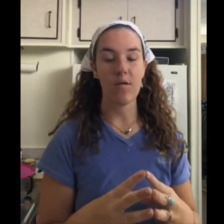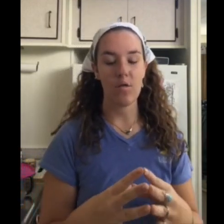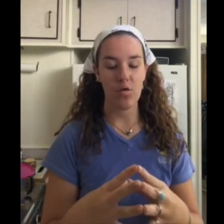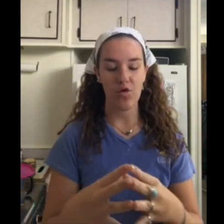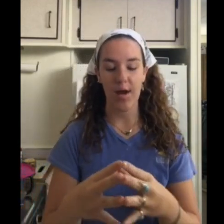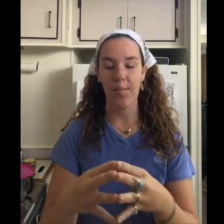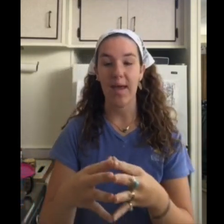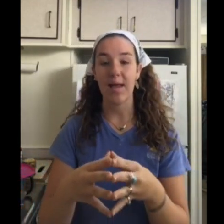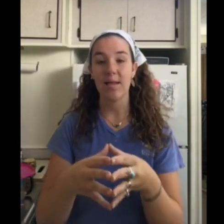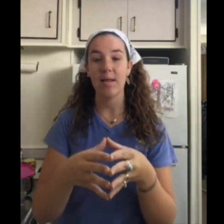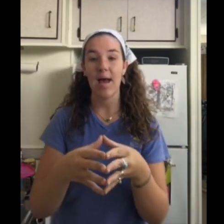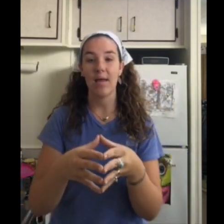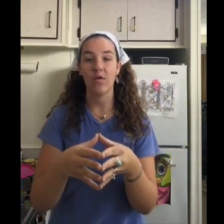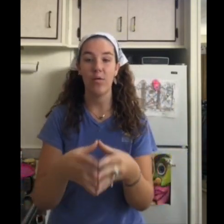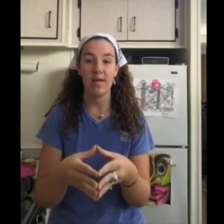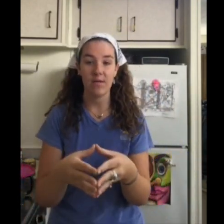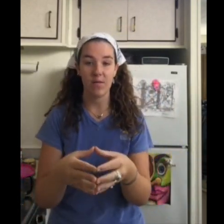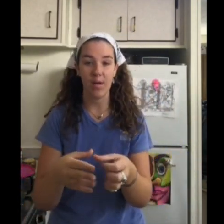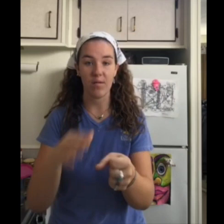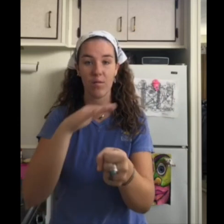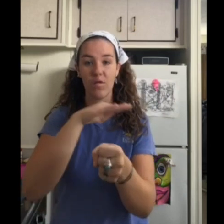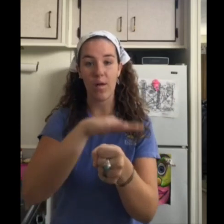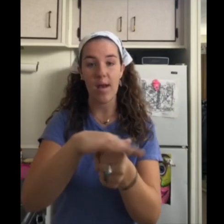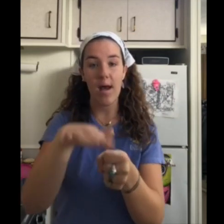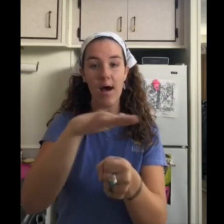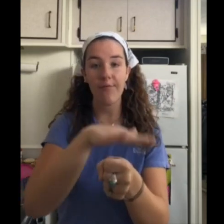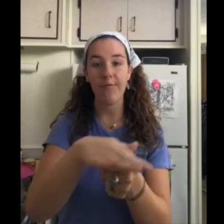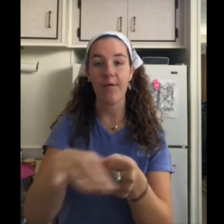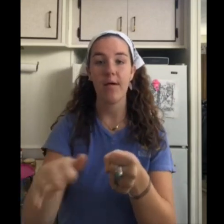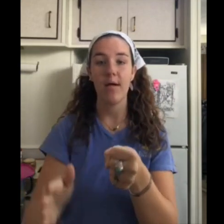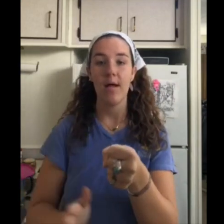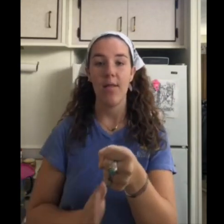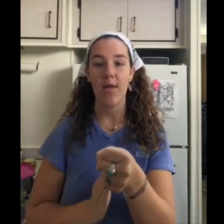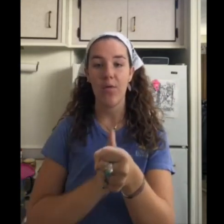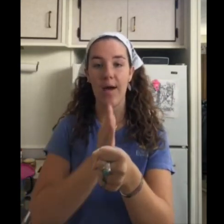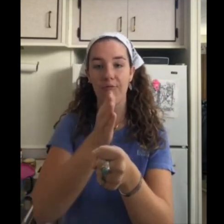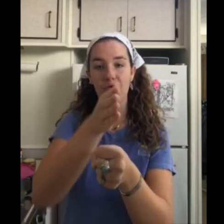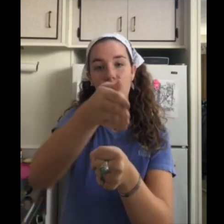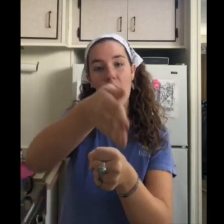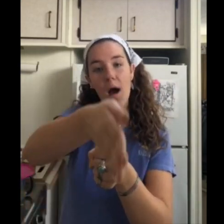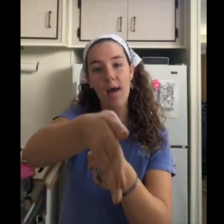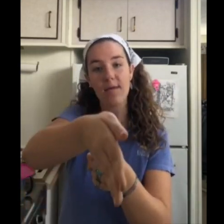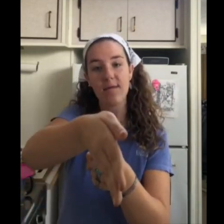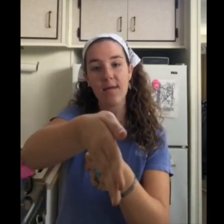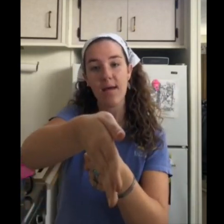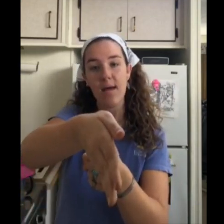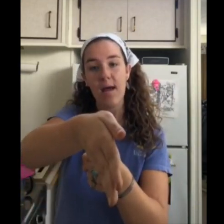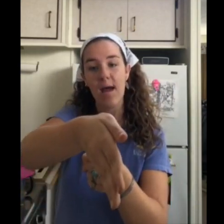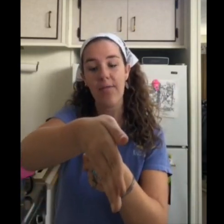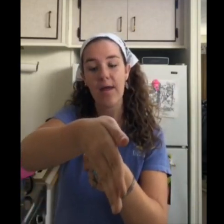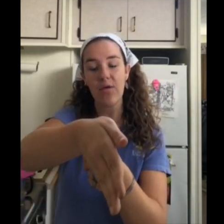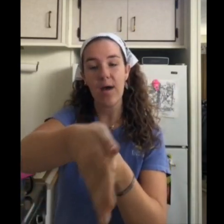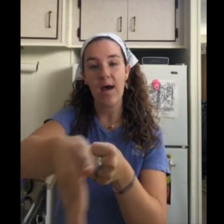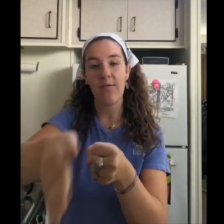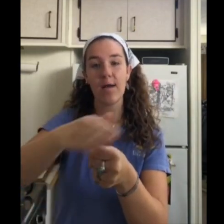you try to make it as cohesive as possible. So enough, and then you have cross, and then you have